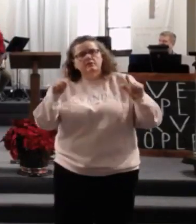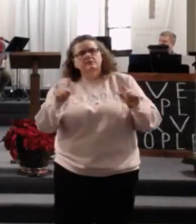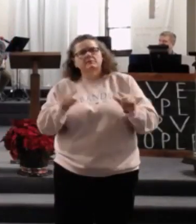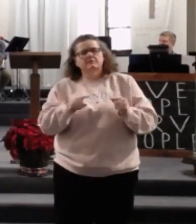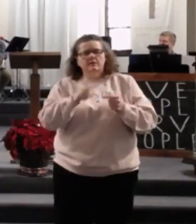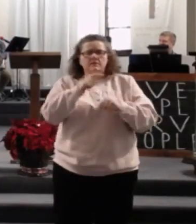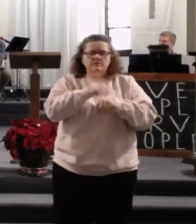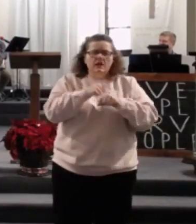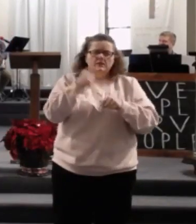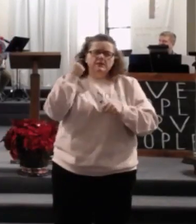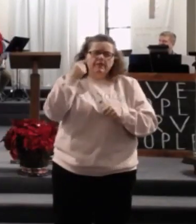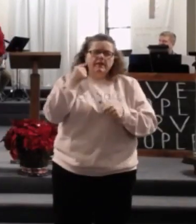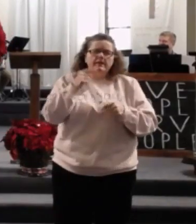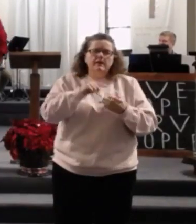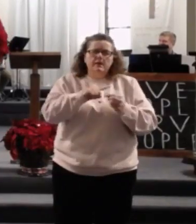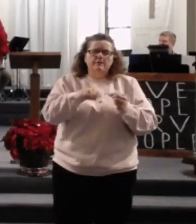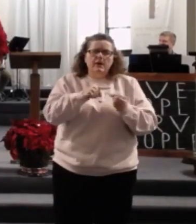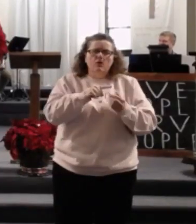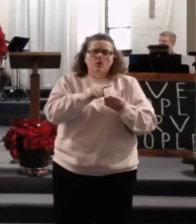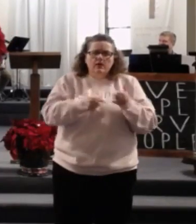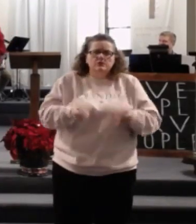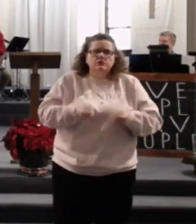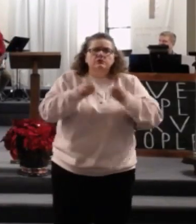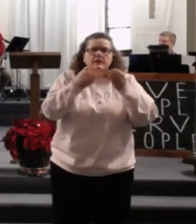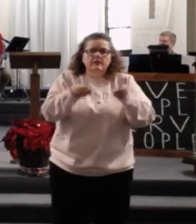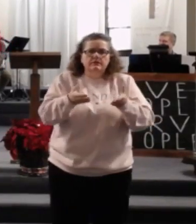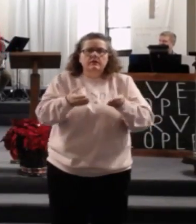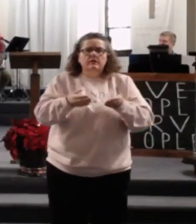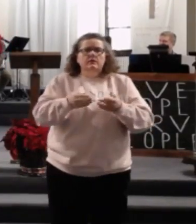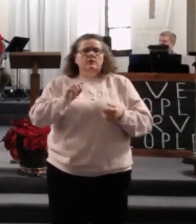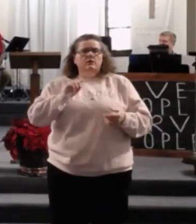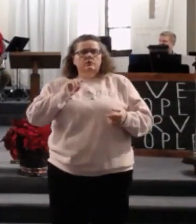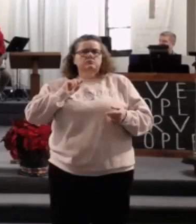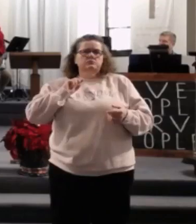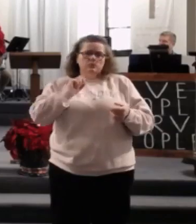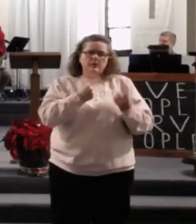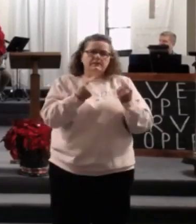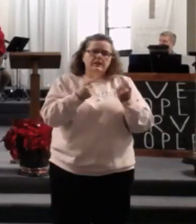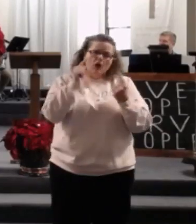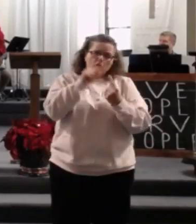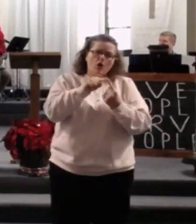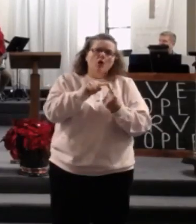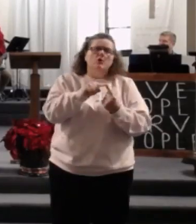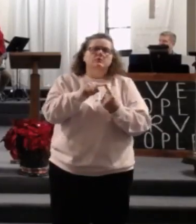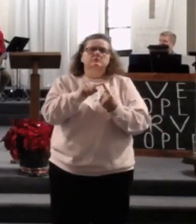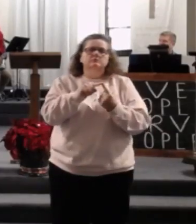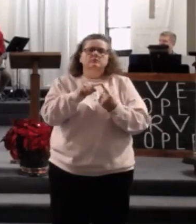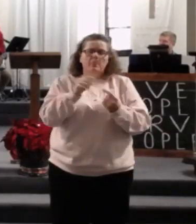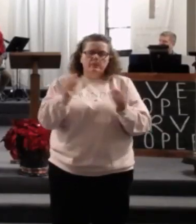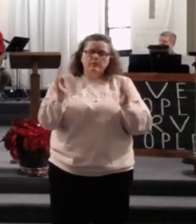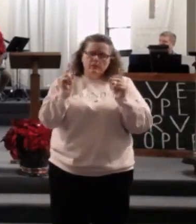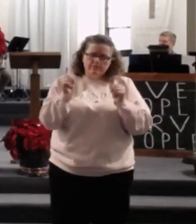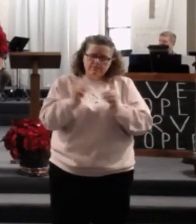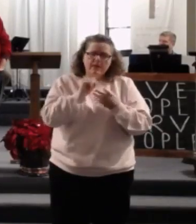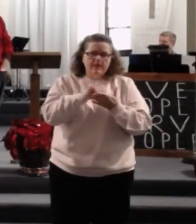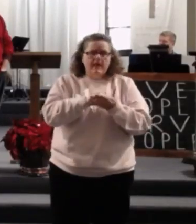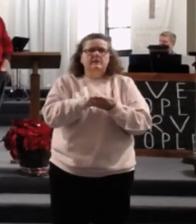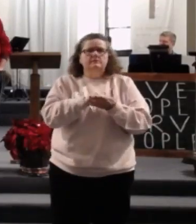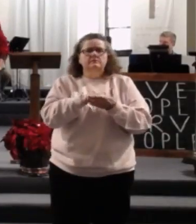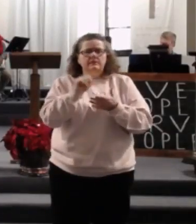We have made our goal. If you don't give another penny, we can hang our heads high and say we met our